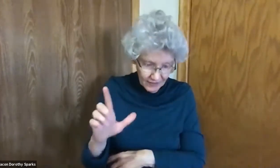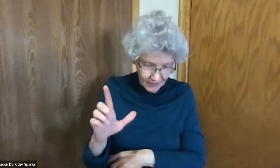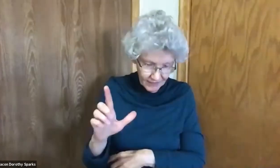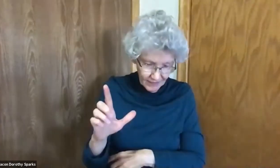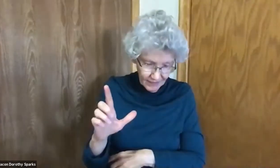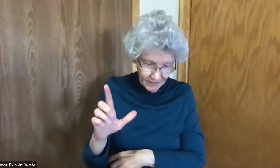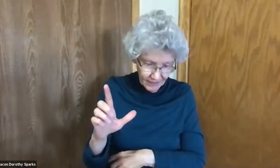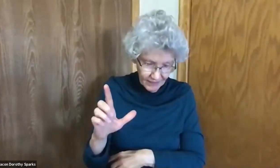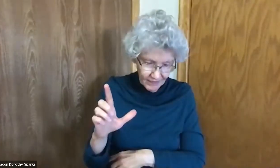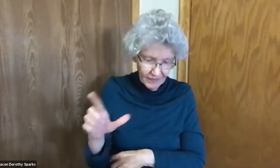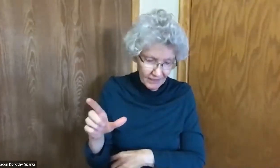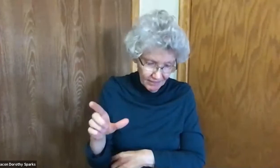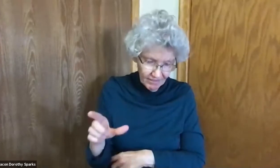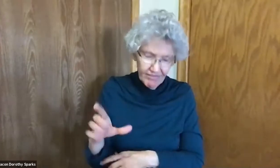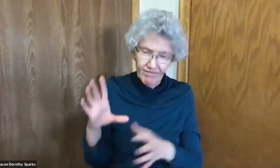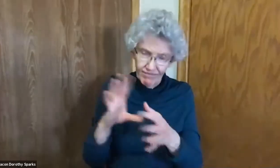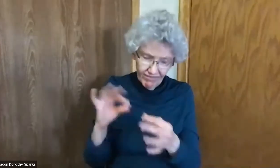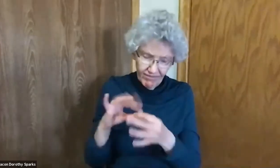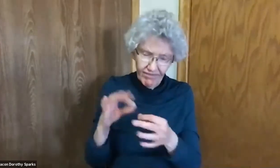We remember the prophet Joel,